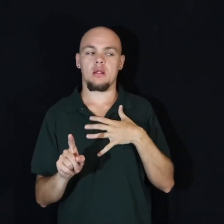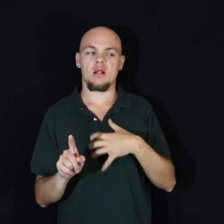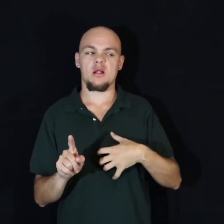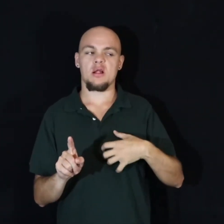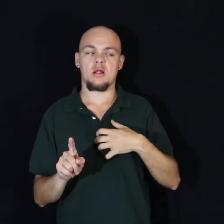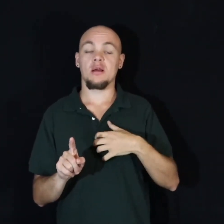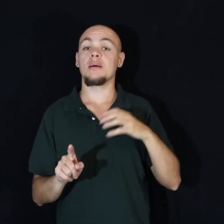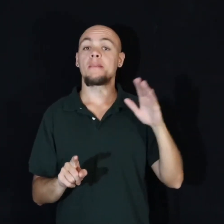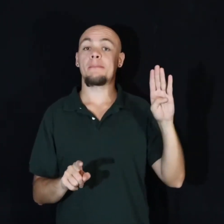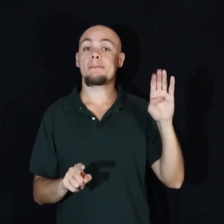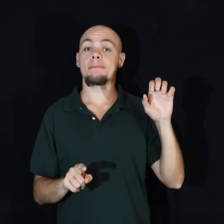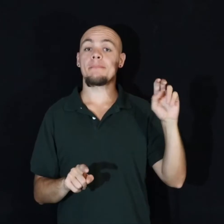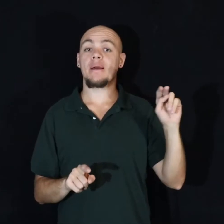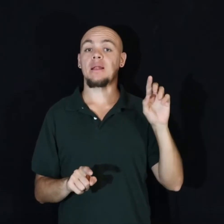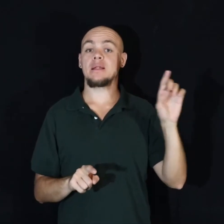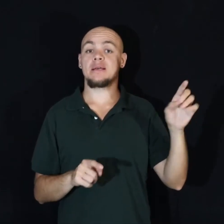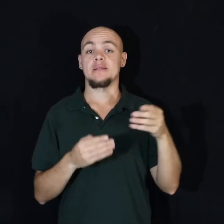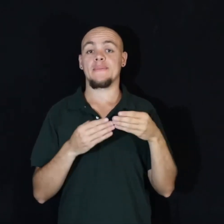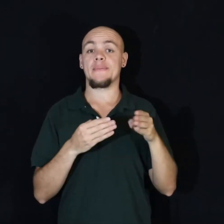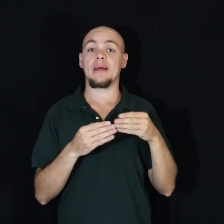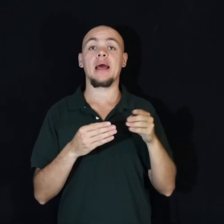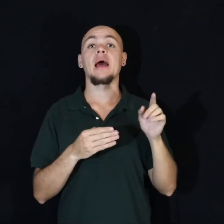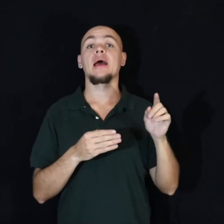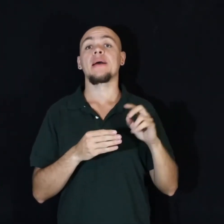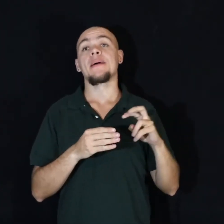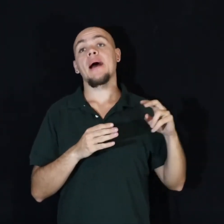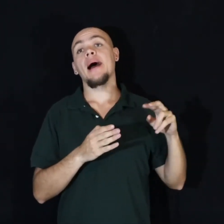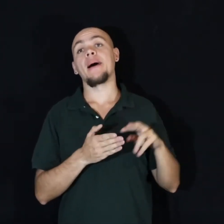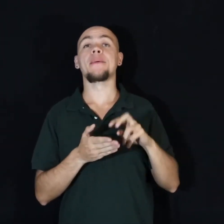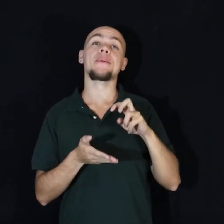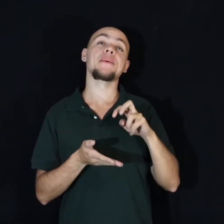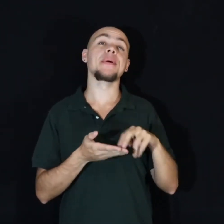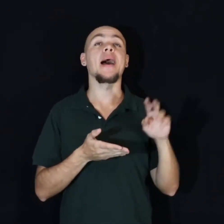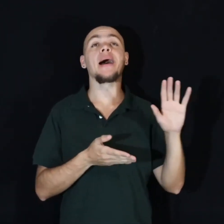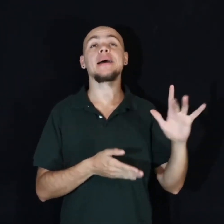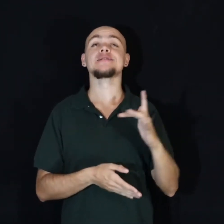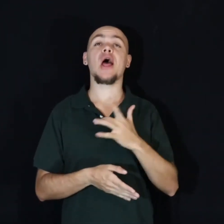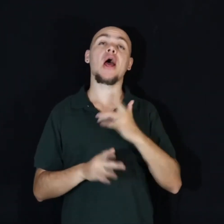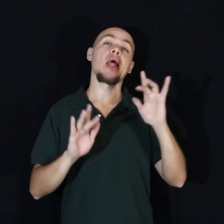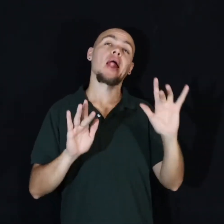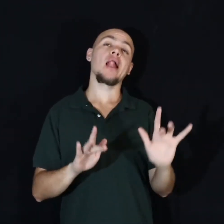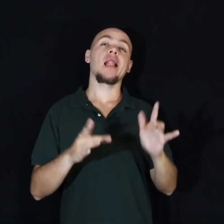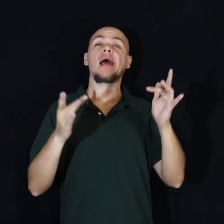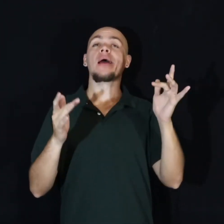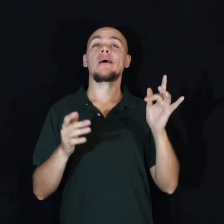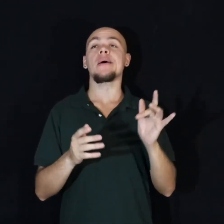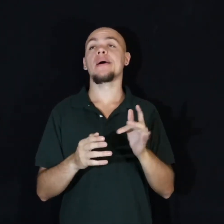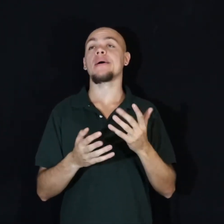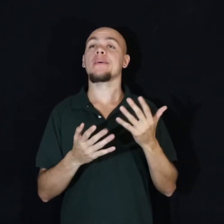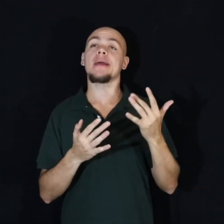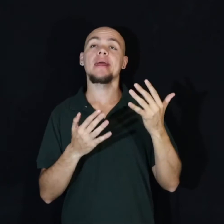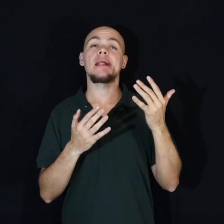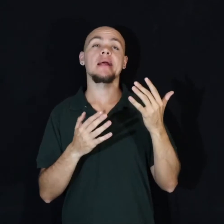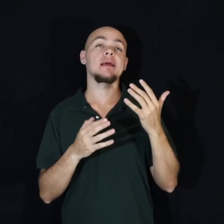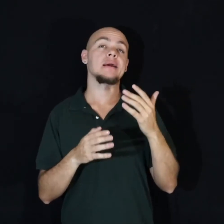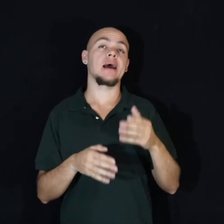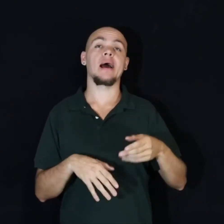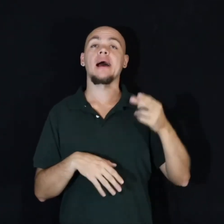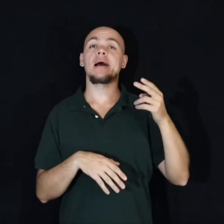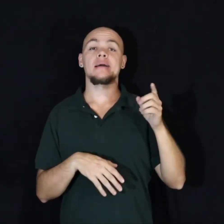was the hop, skip, and jump, proof enough that his heart was light and his anticipations high. He was eating an apple, and